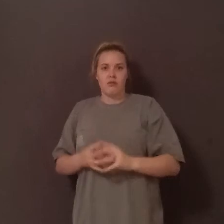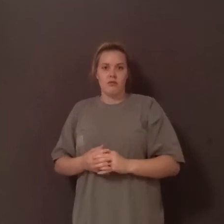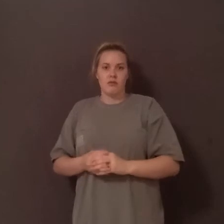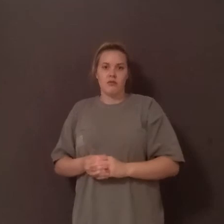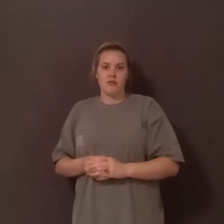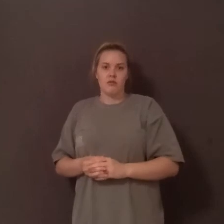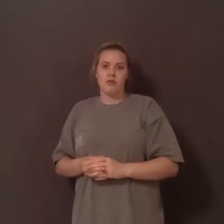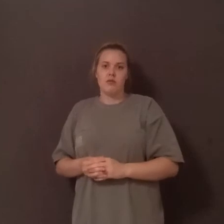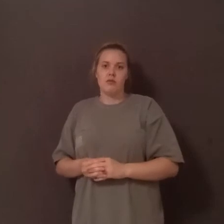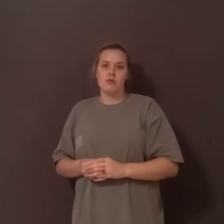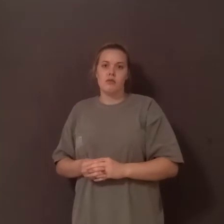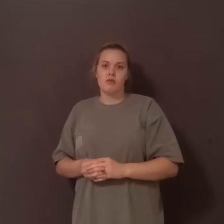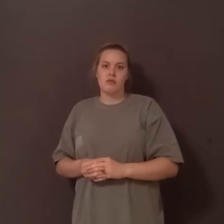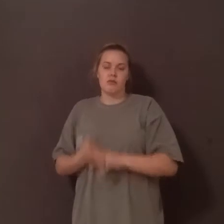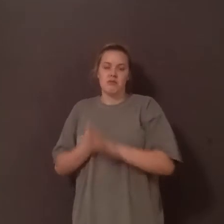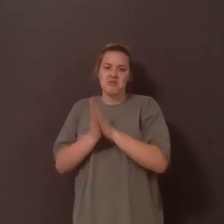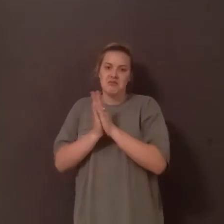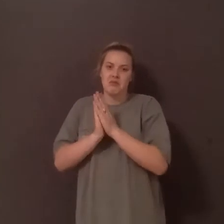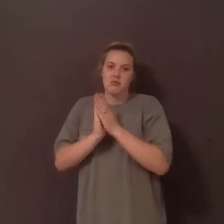Being able to communicate in the world around you and everyone here. Good.